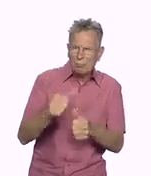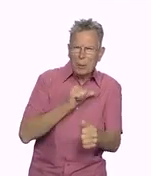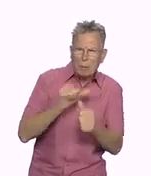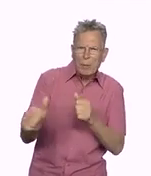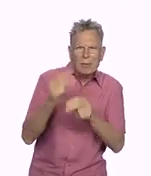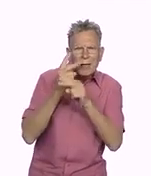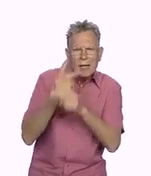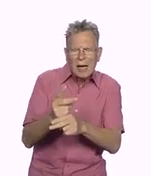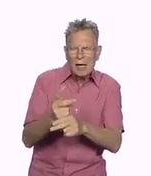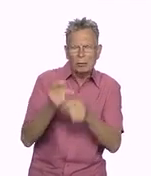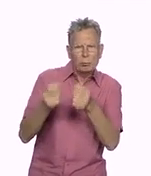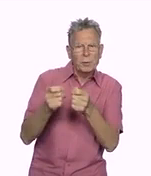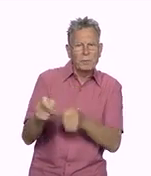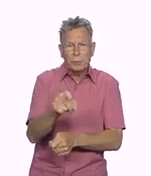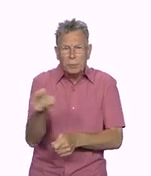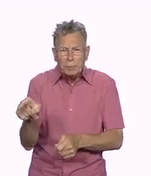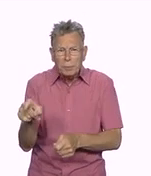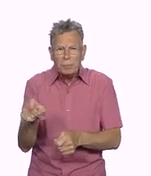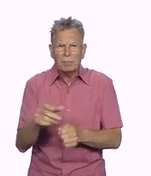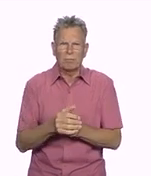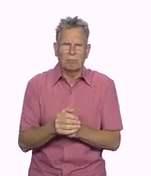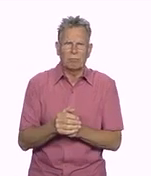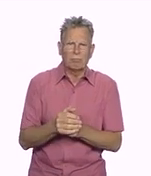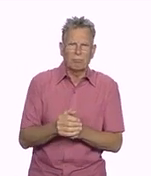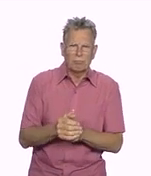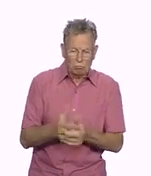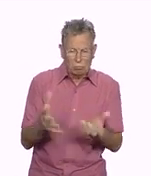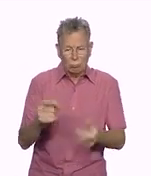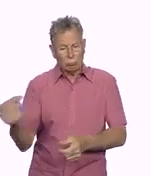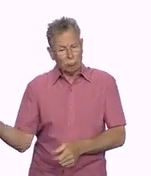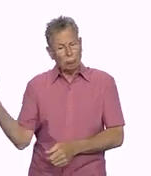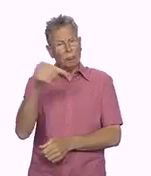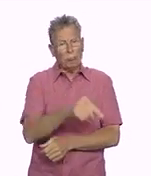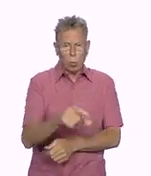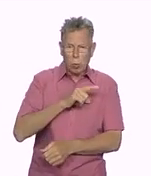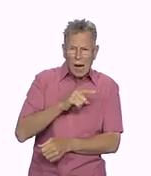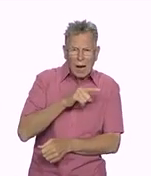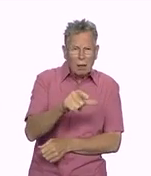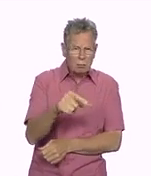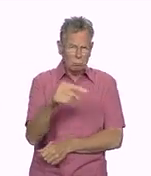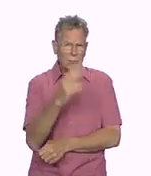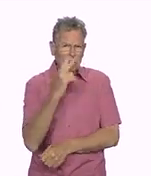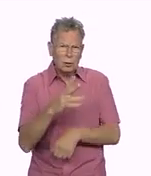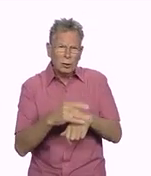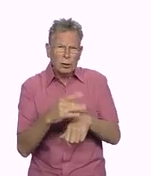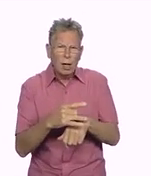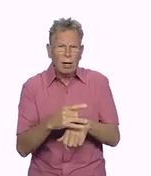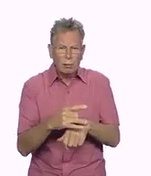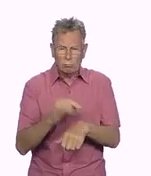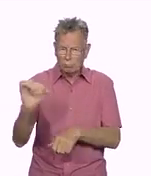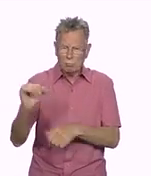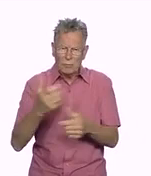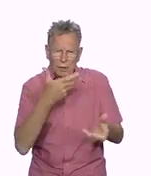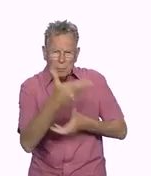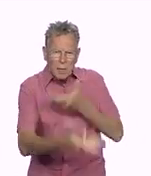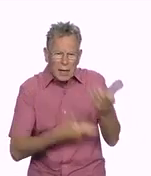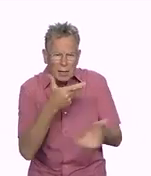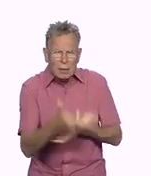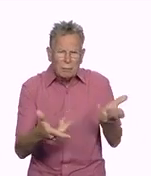They must listen to your explanation of why you've come to see them and take into account your previous and current health and